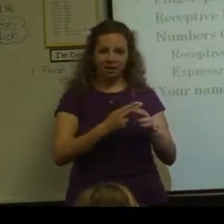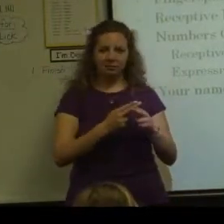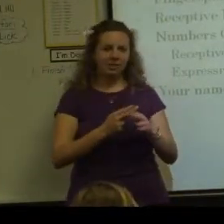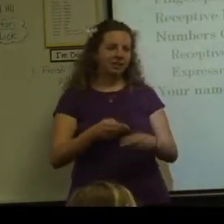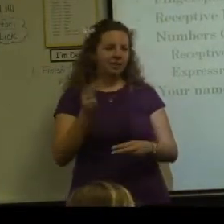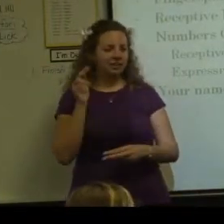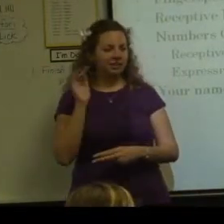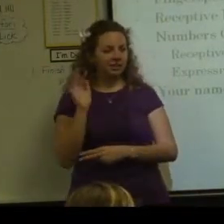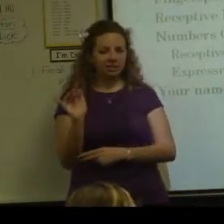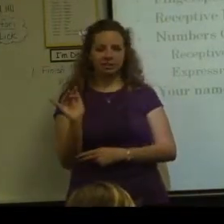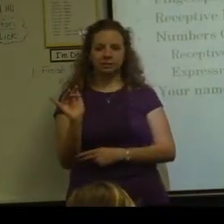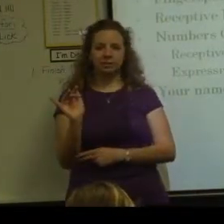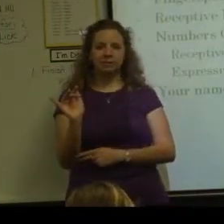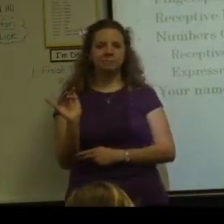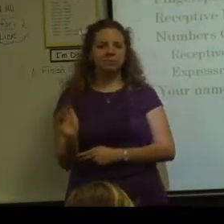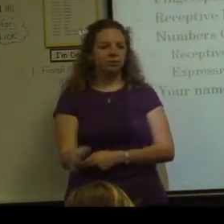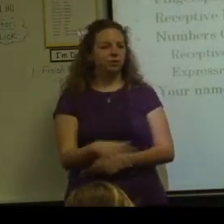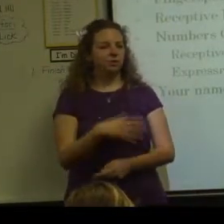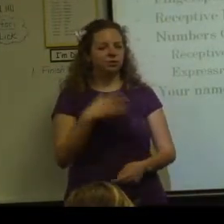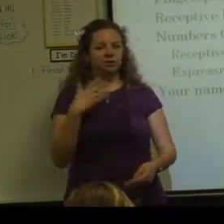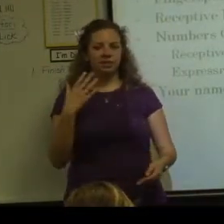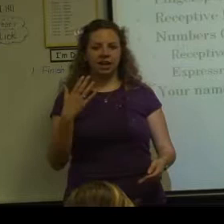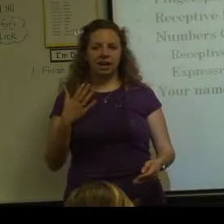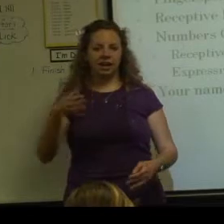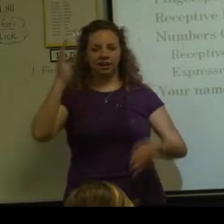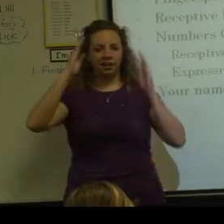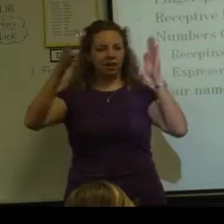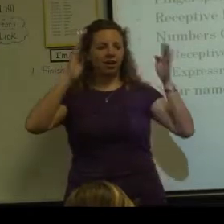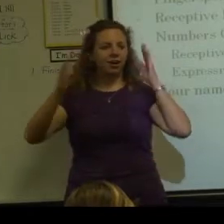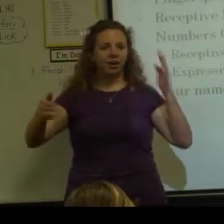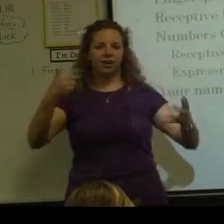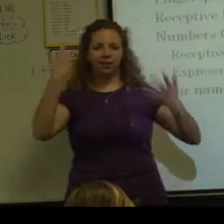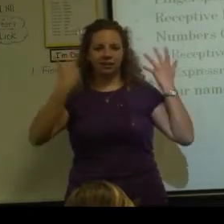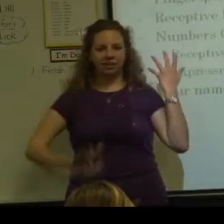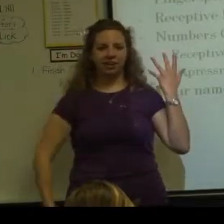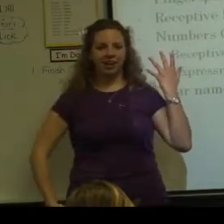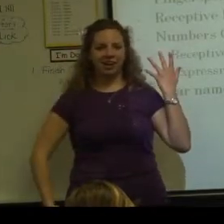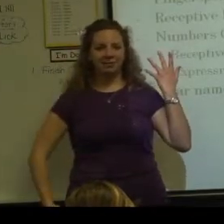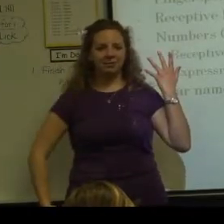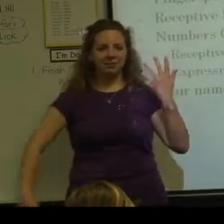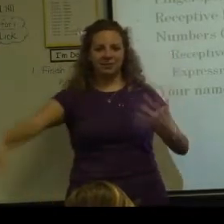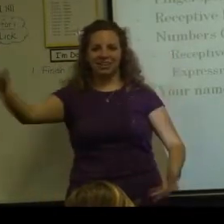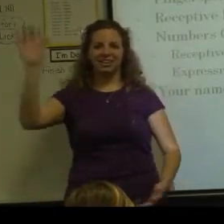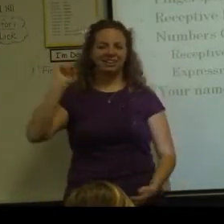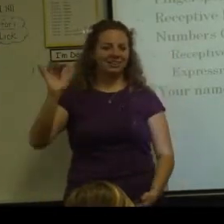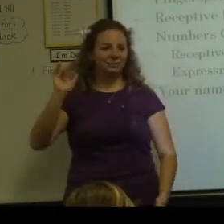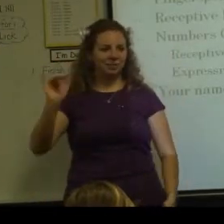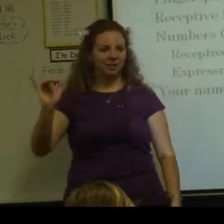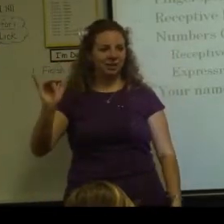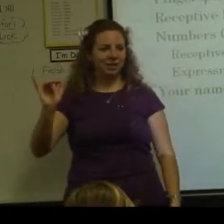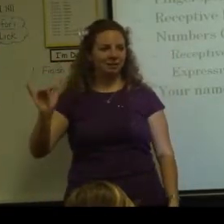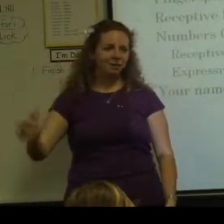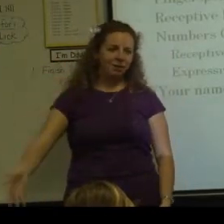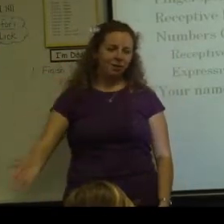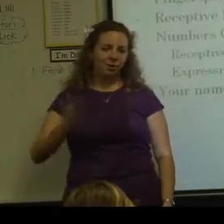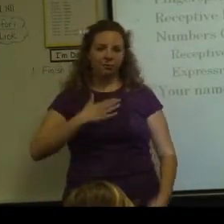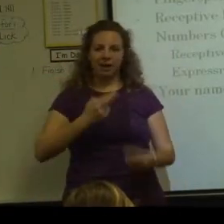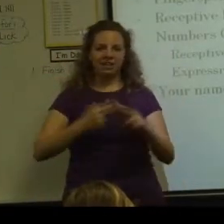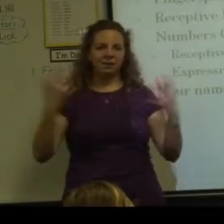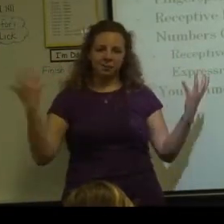is this and spell your name. You can say, hello, here I am, this is me, spell your name. Or my name,